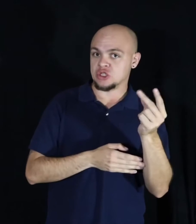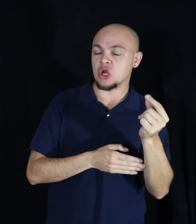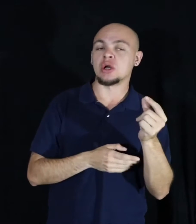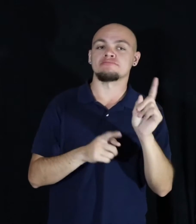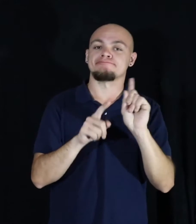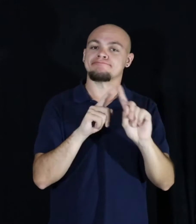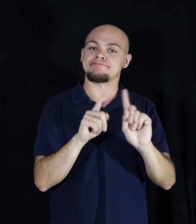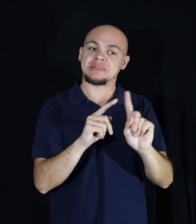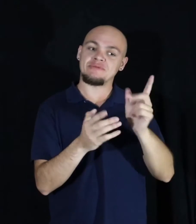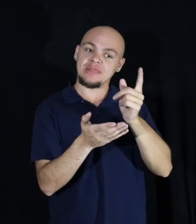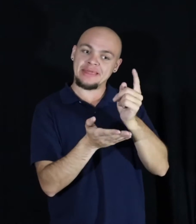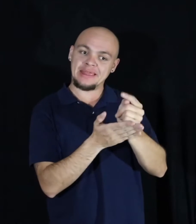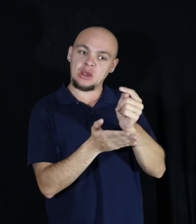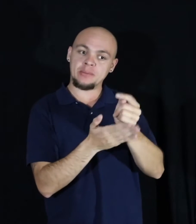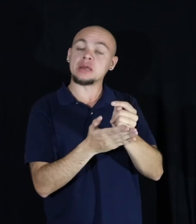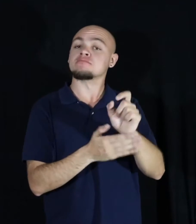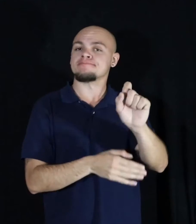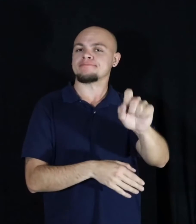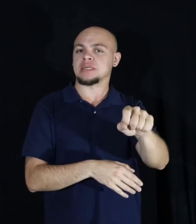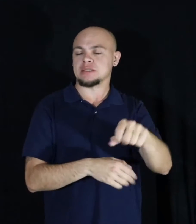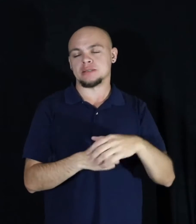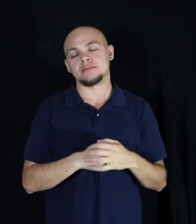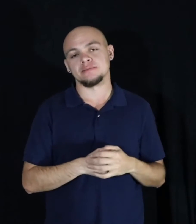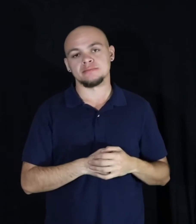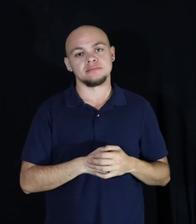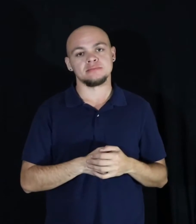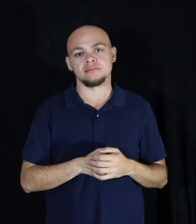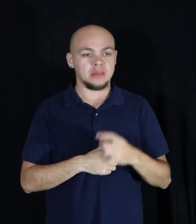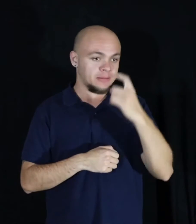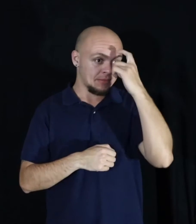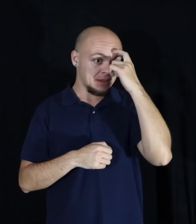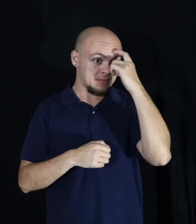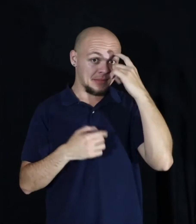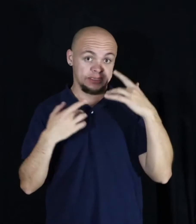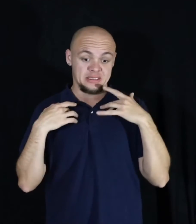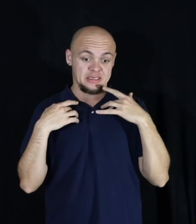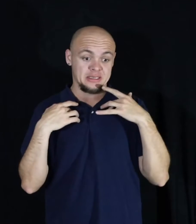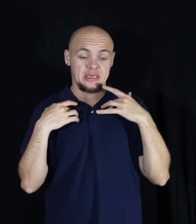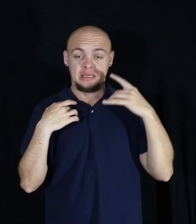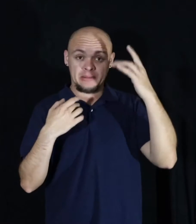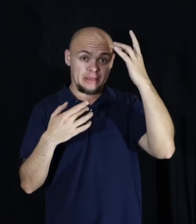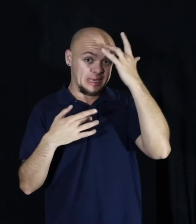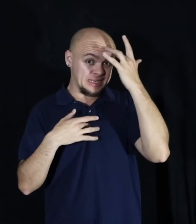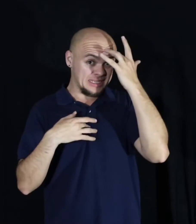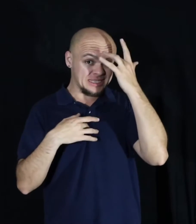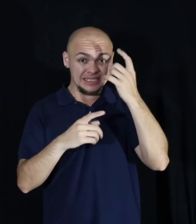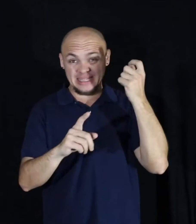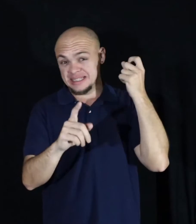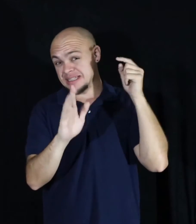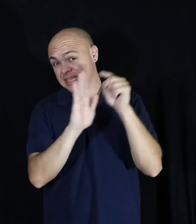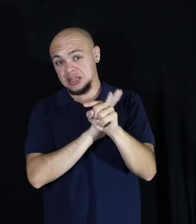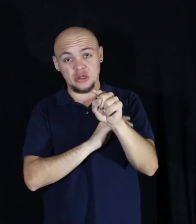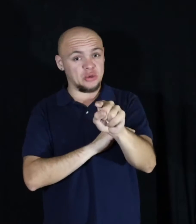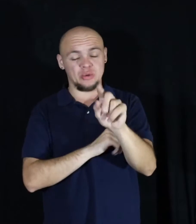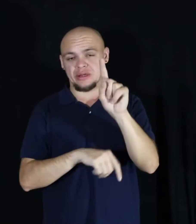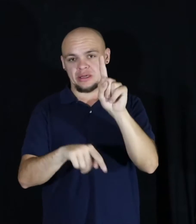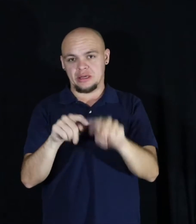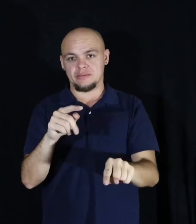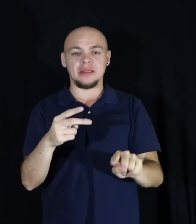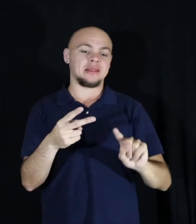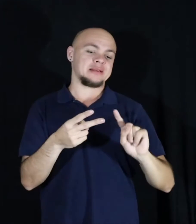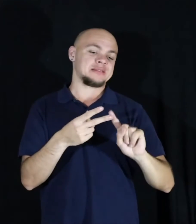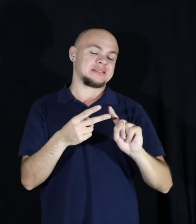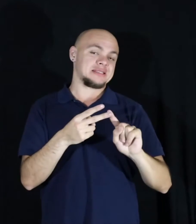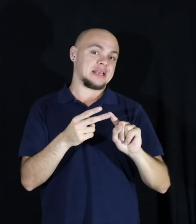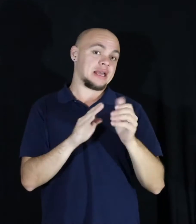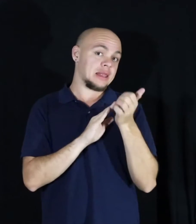types of therapies, definitely. But no mental illness can kill you. So then let's go back to the other statistic of the second leading cause of